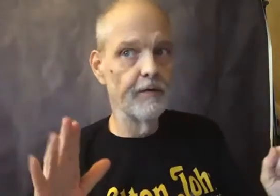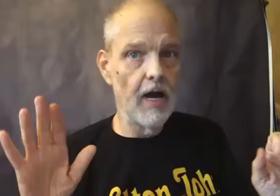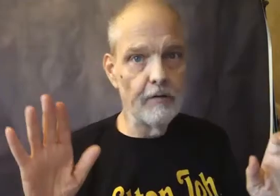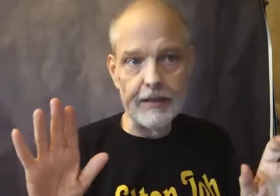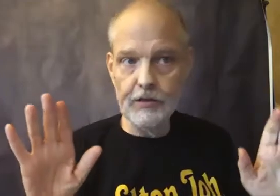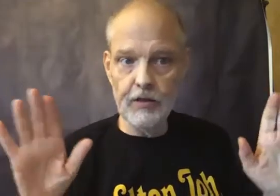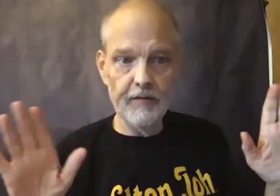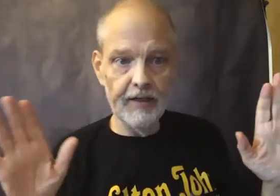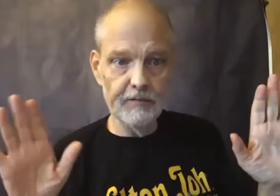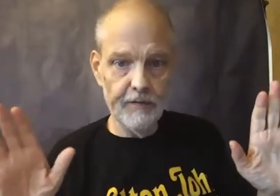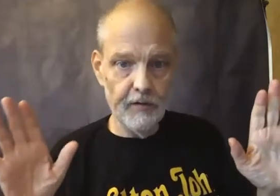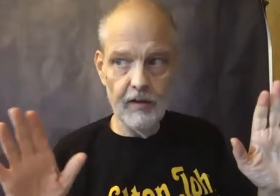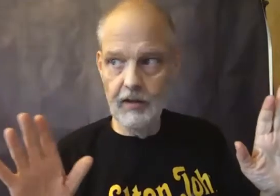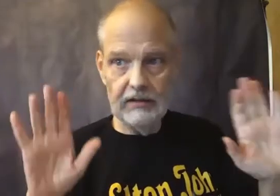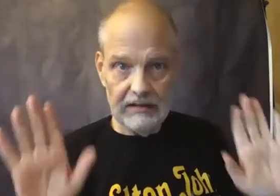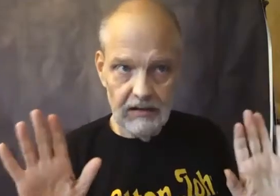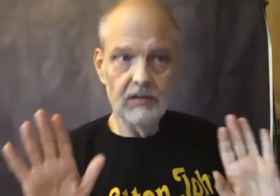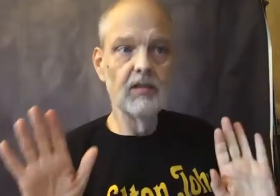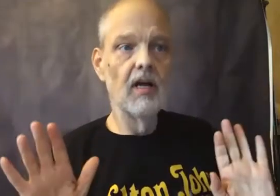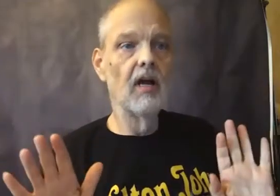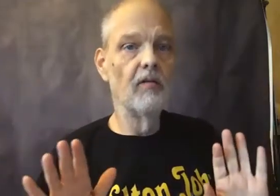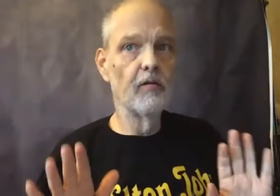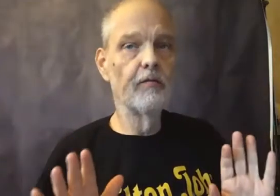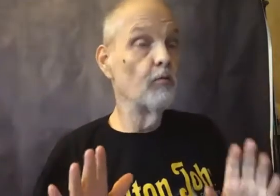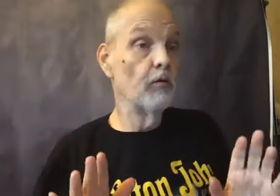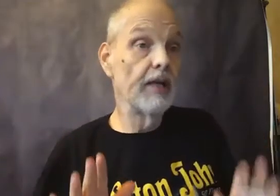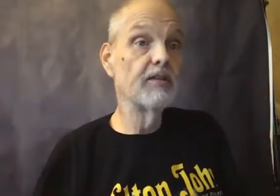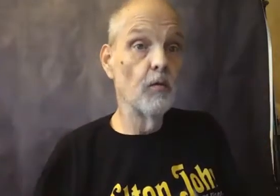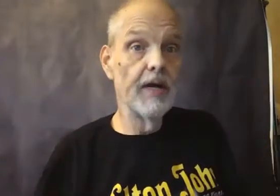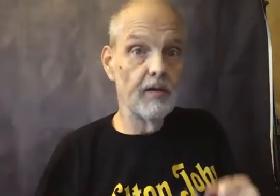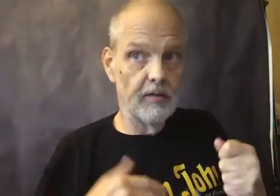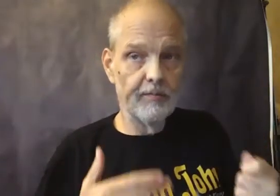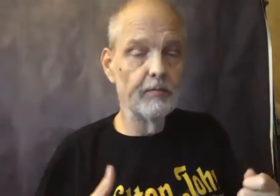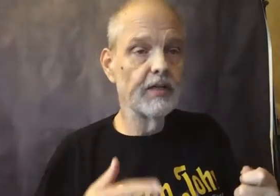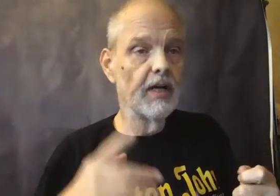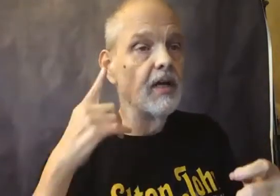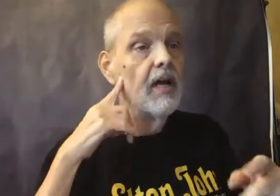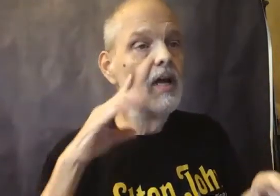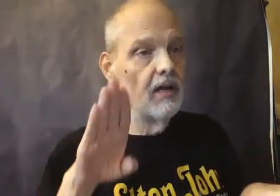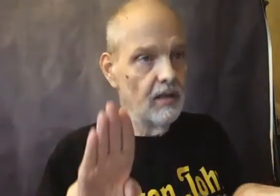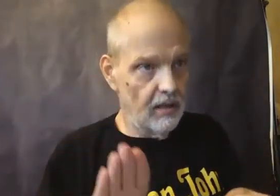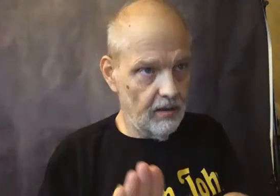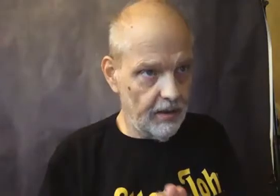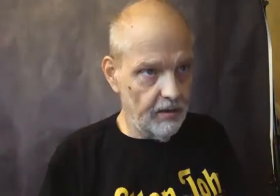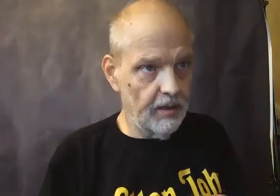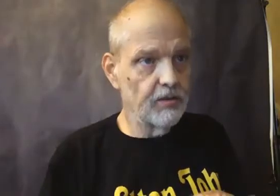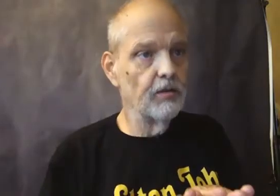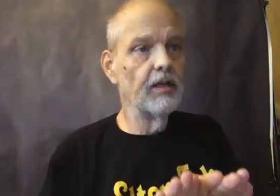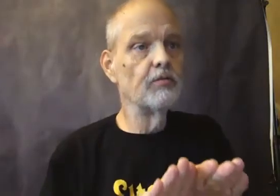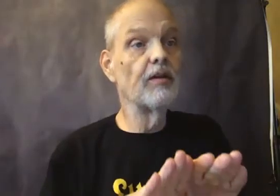high register and everything is very, very formal. That's the way deaf people sign it. They use a